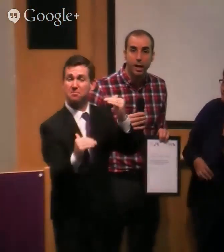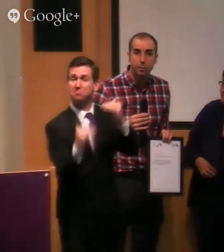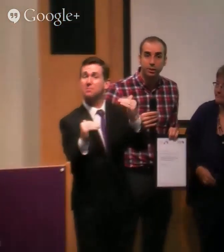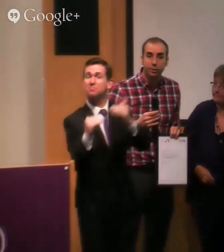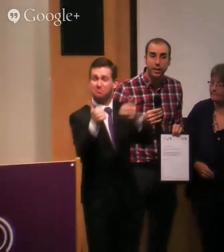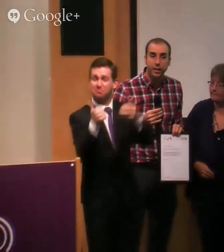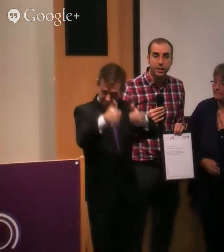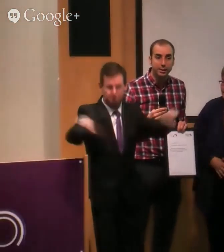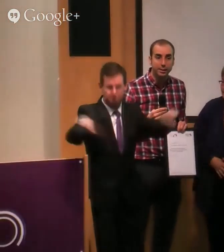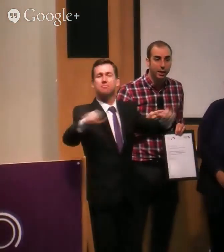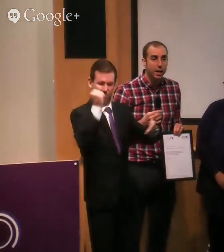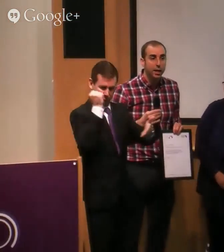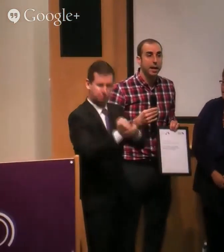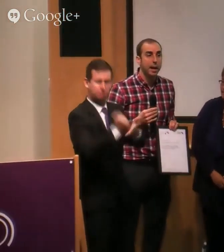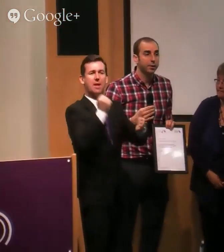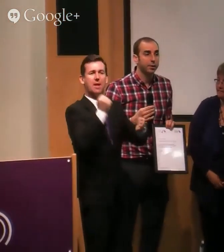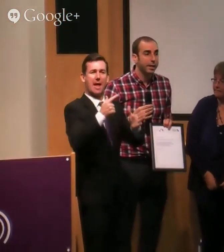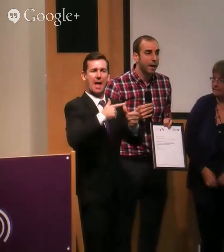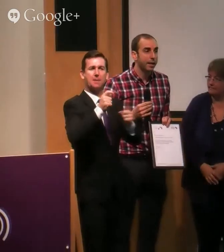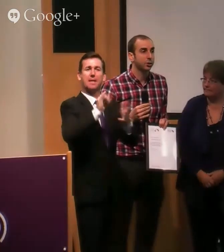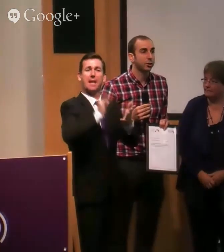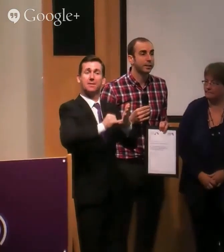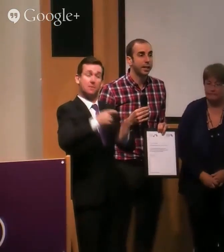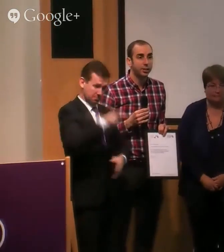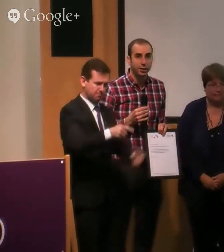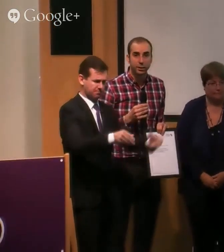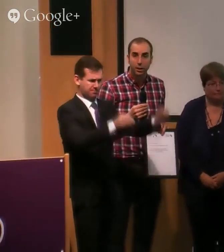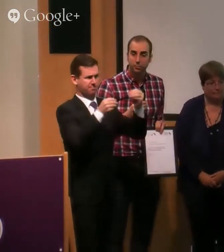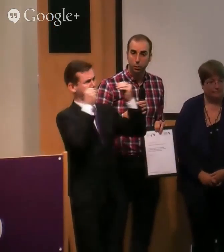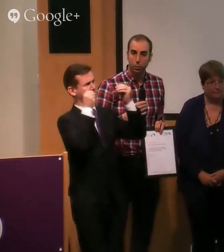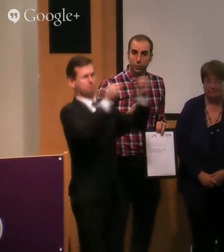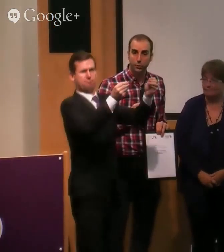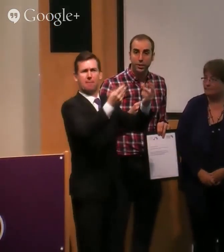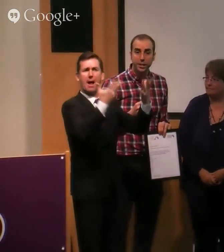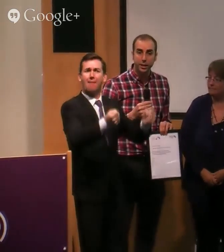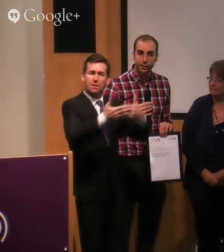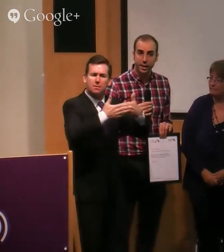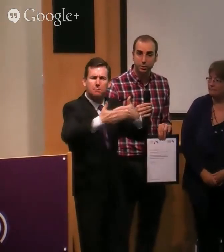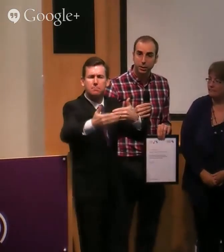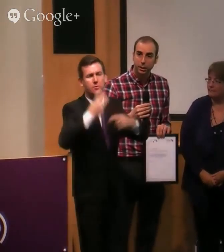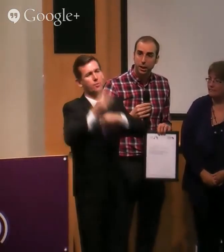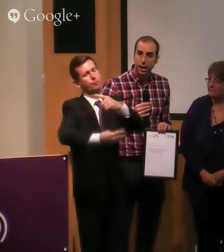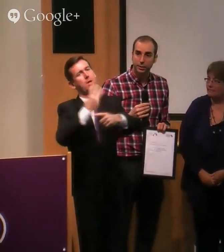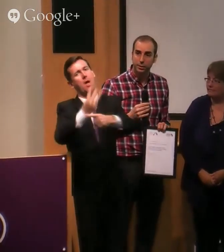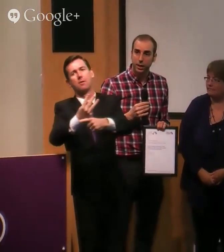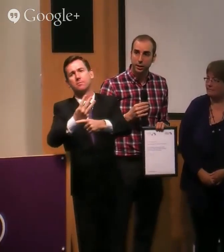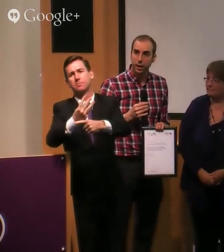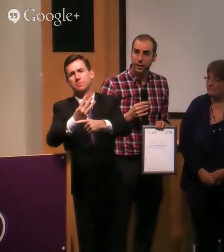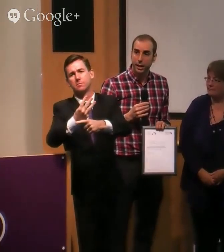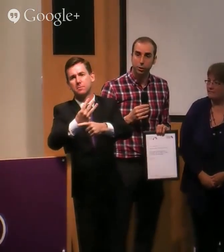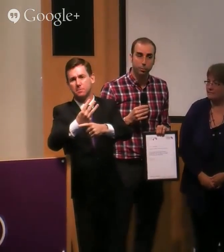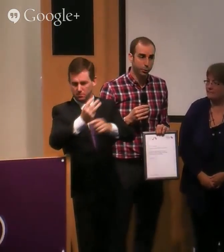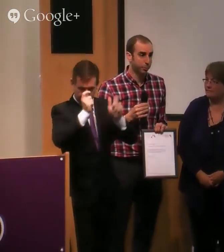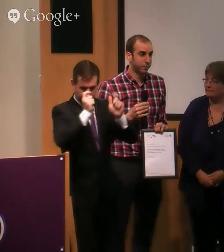of APS. And now they have that accreditation for 3 years now, as and they are an approved provider